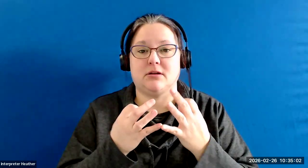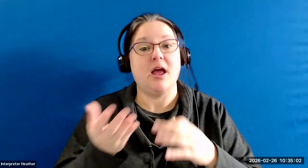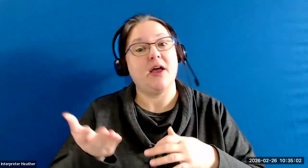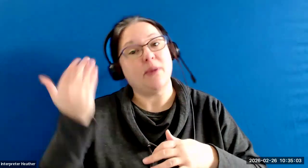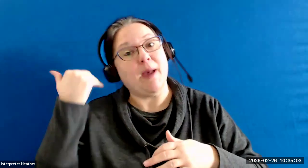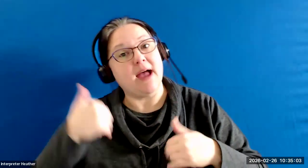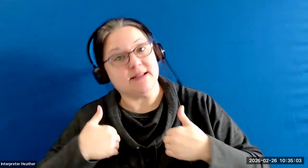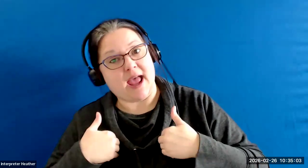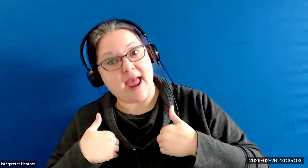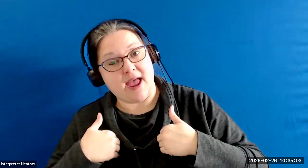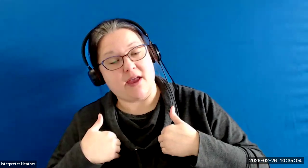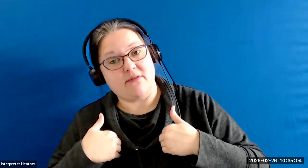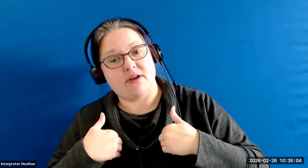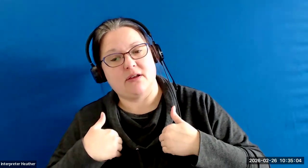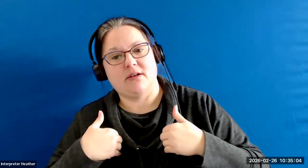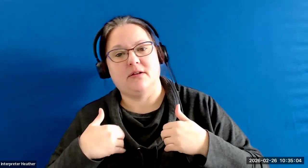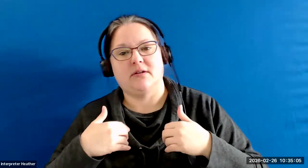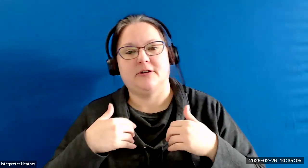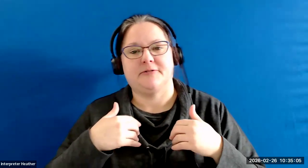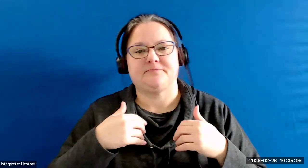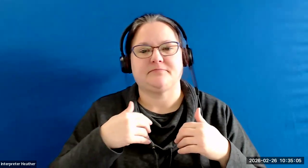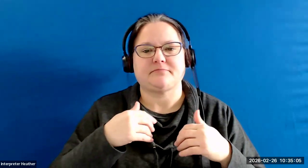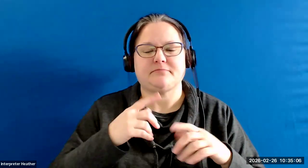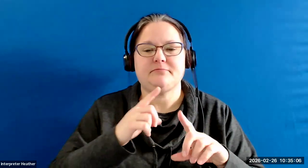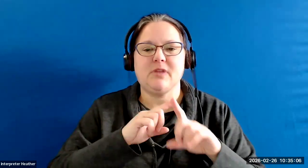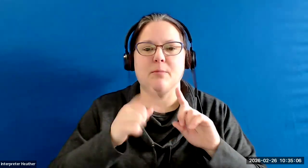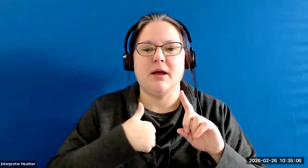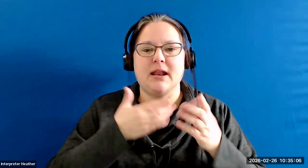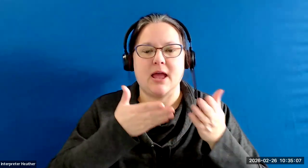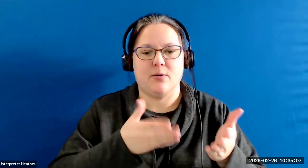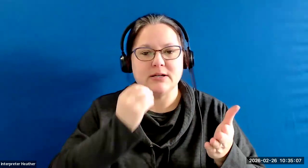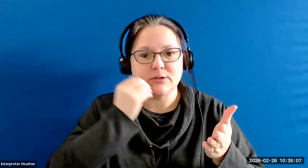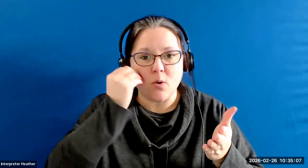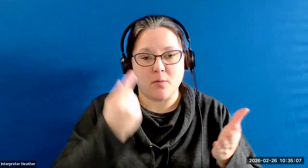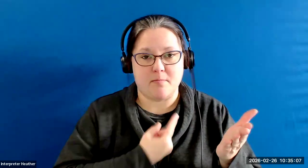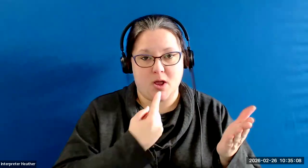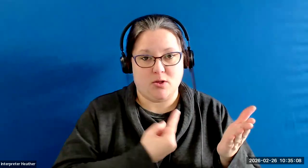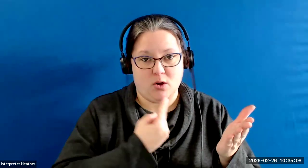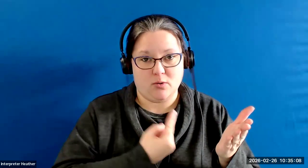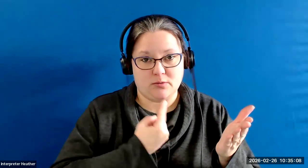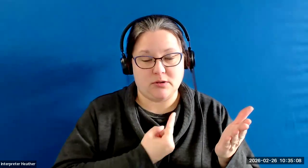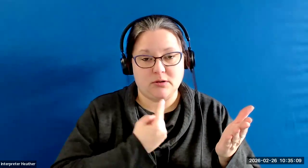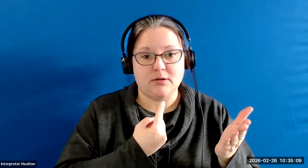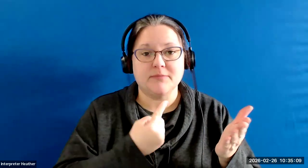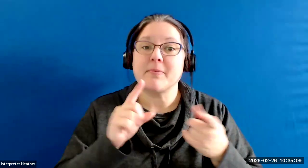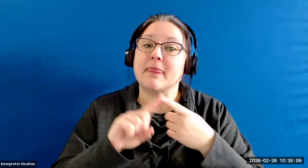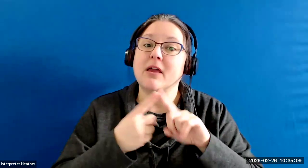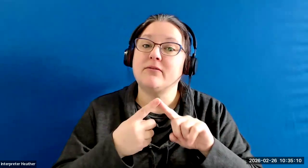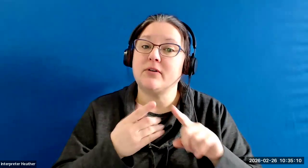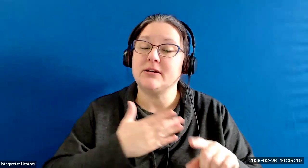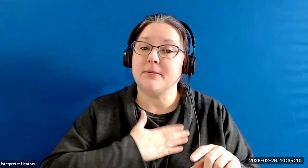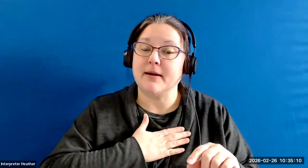have. I was home alone, and a friend of mine, a